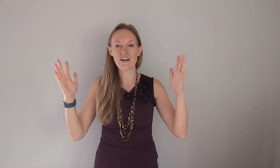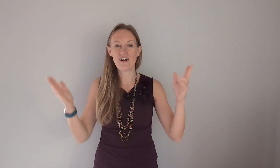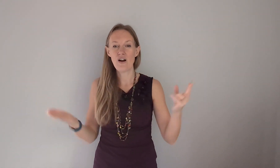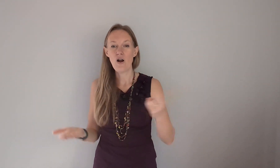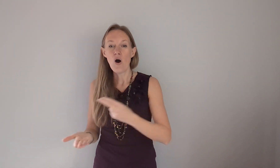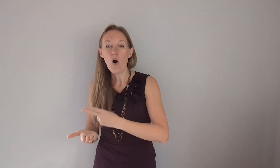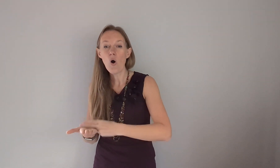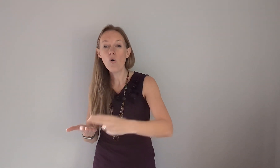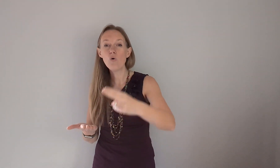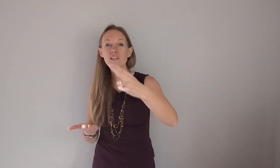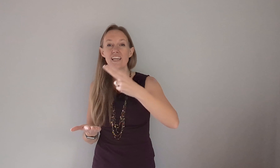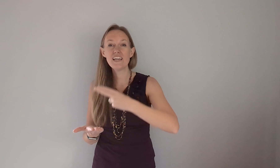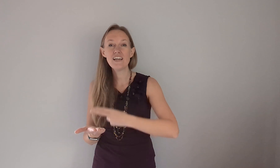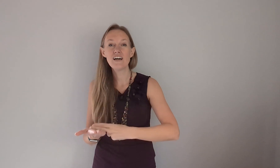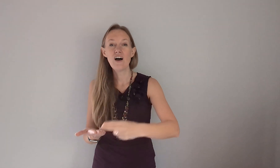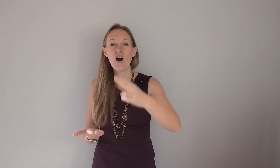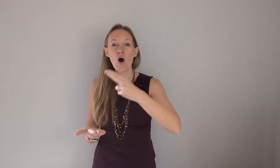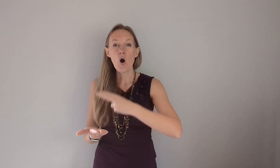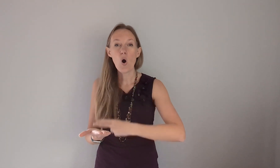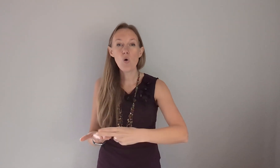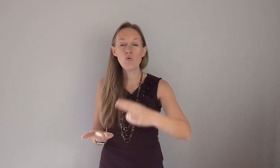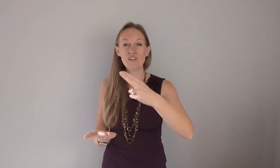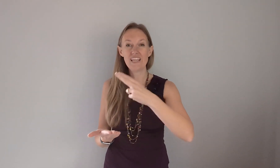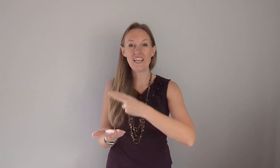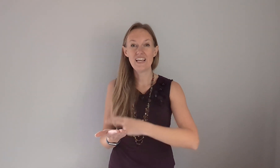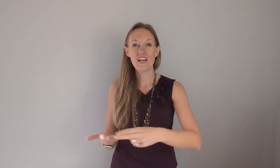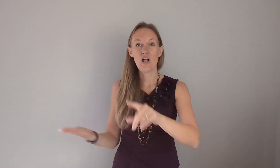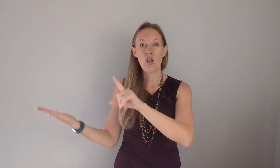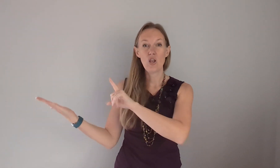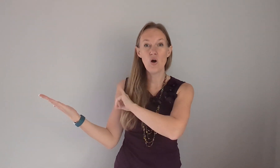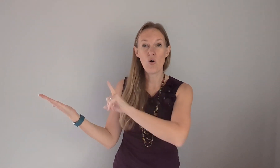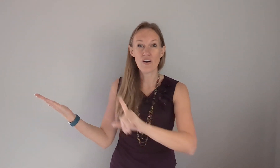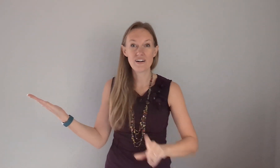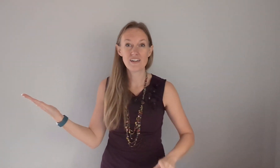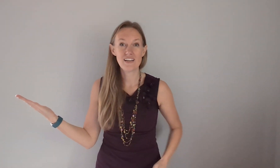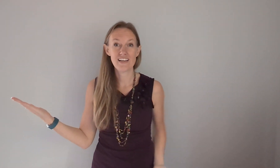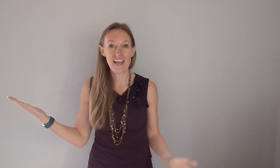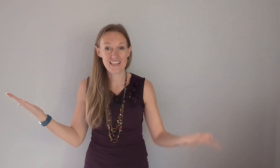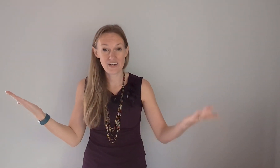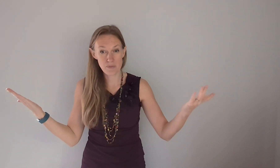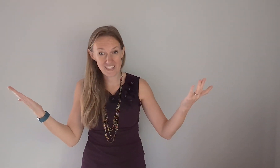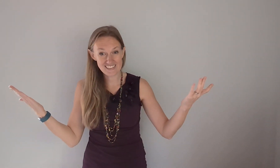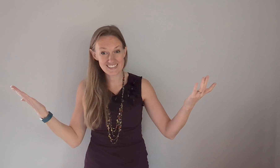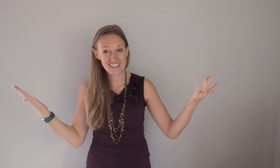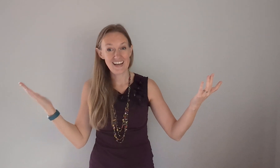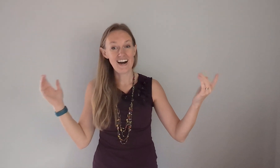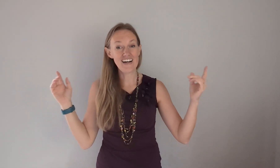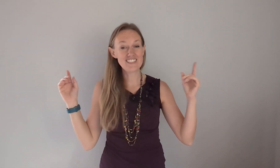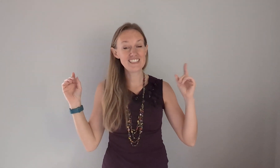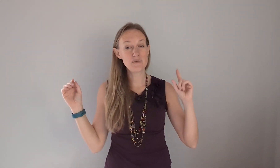splendor. Holy, holy Lord. And then it repeats just the